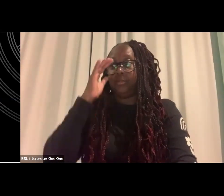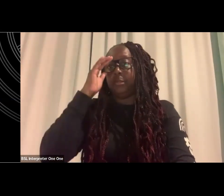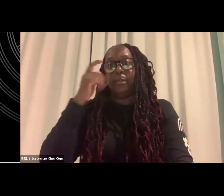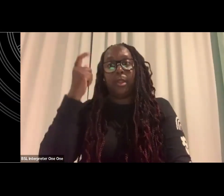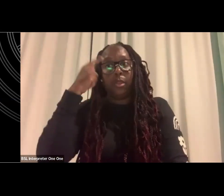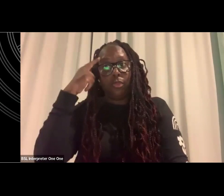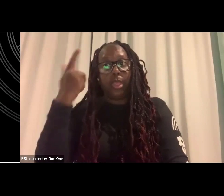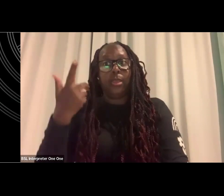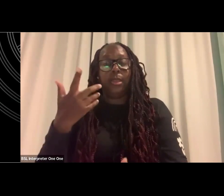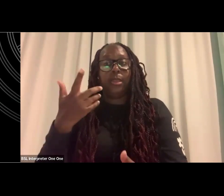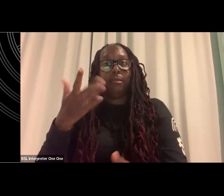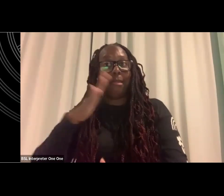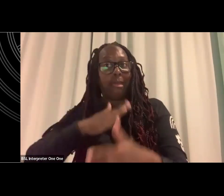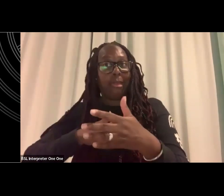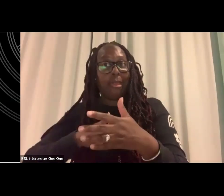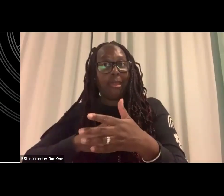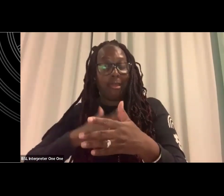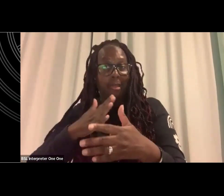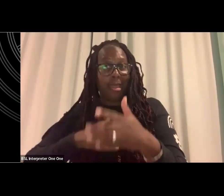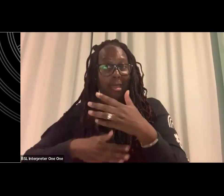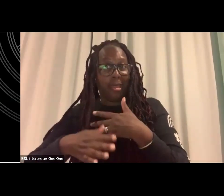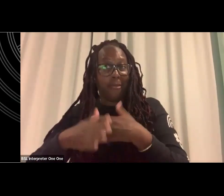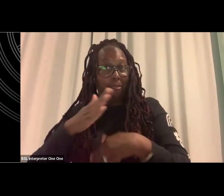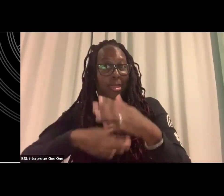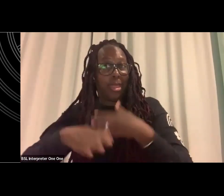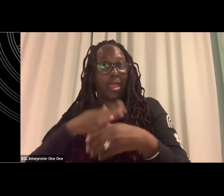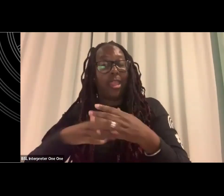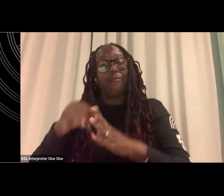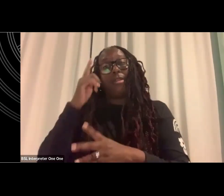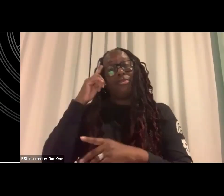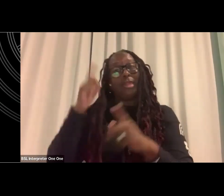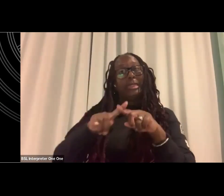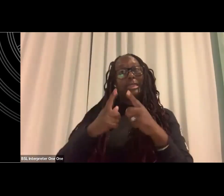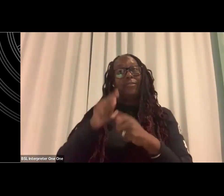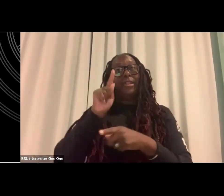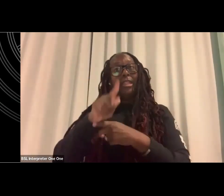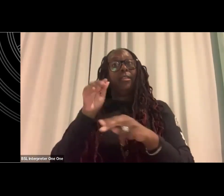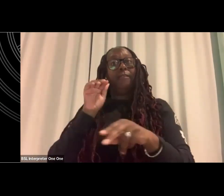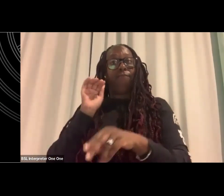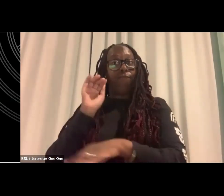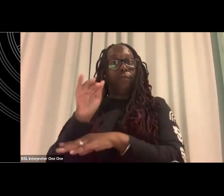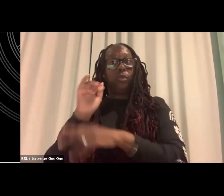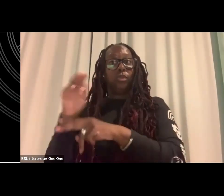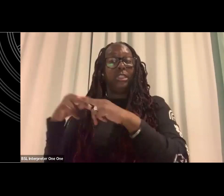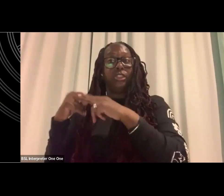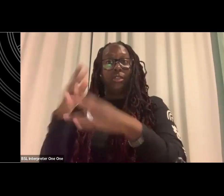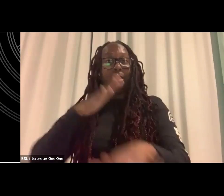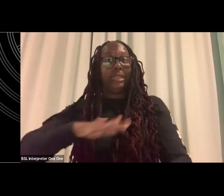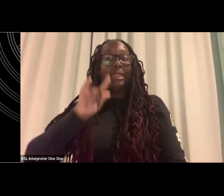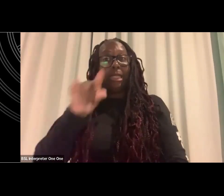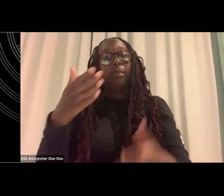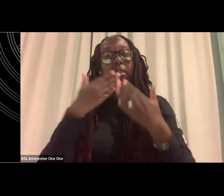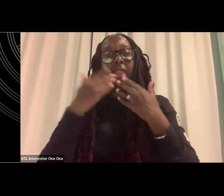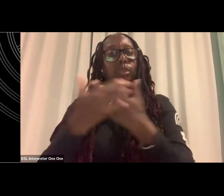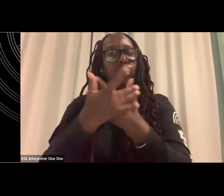thinking, acting, and believing differently to achieve different outcomes that our future generations deserve. So thank you